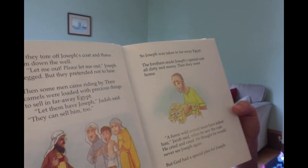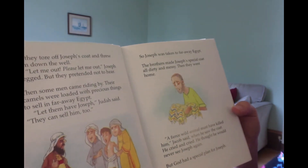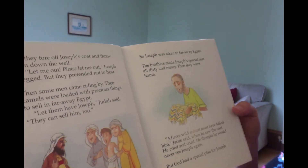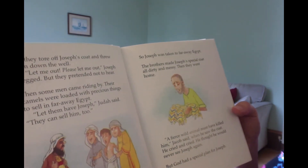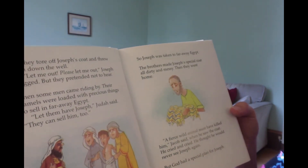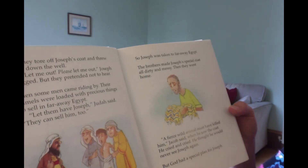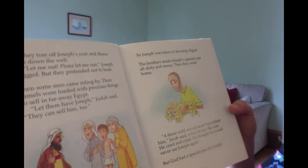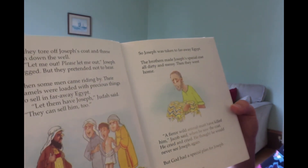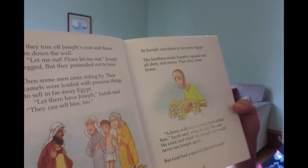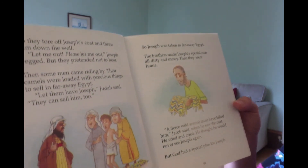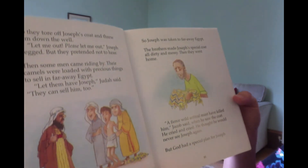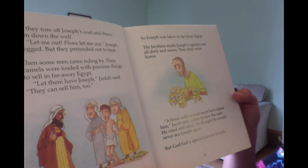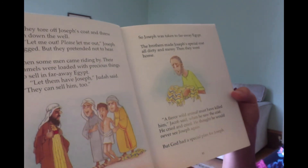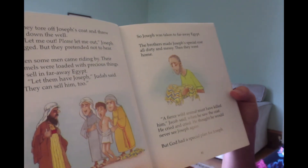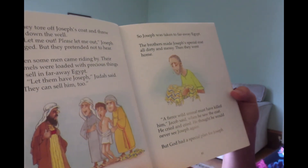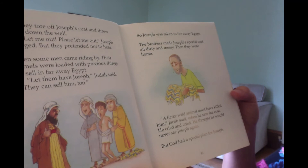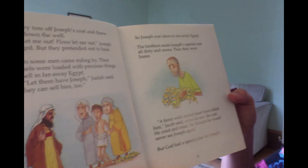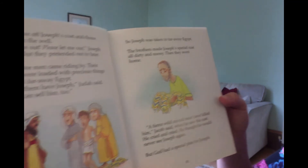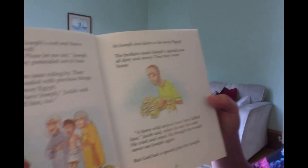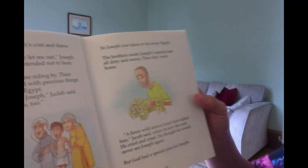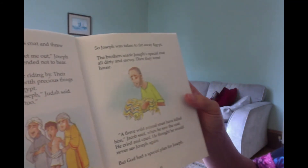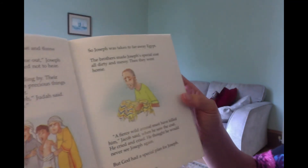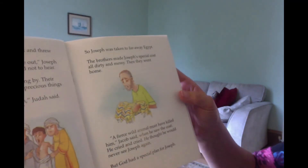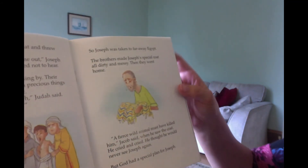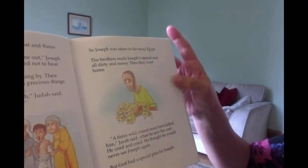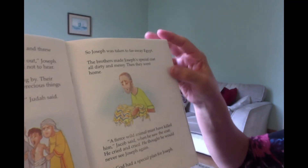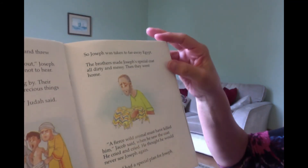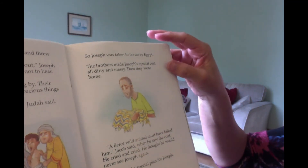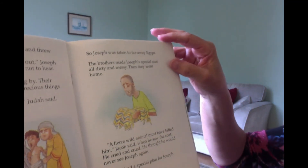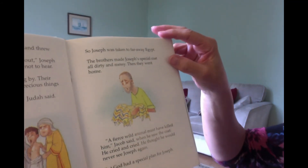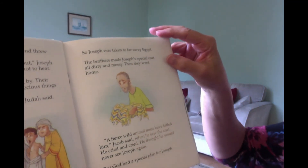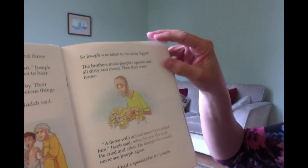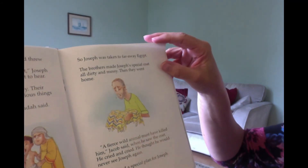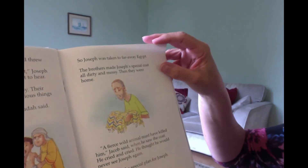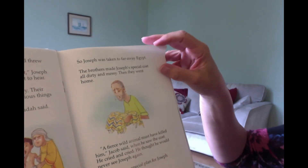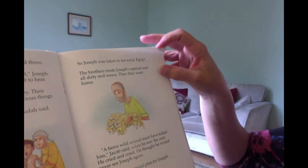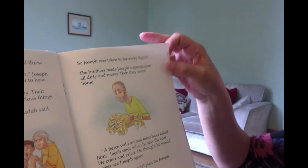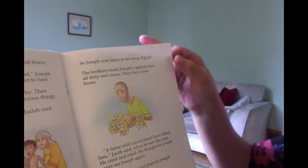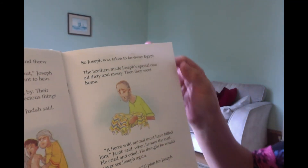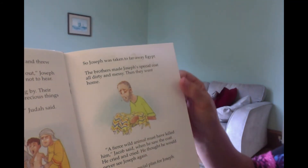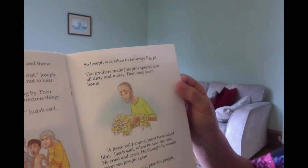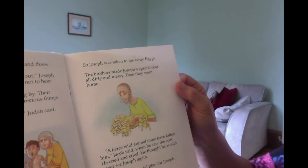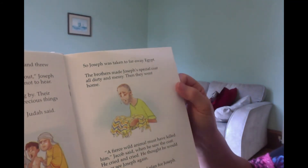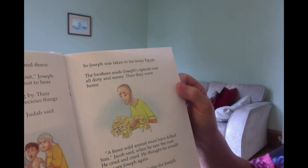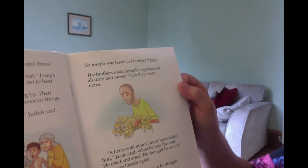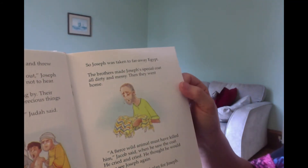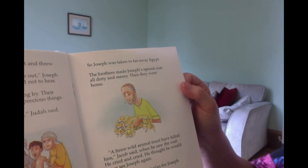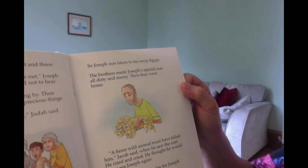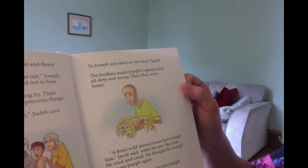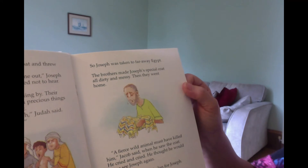said. "They can sell him too." So Joseph was taken to faraway